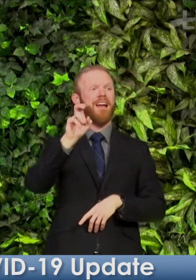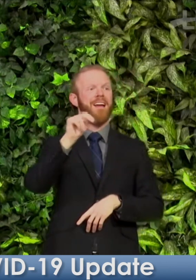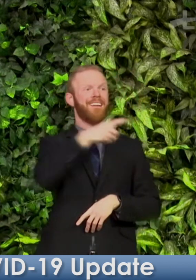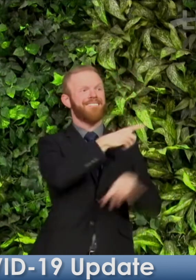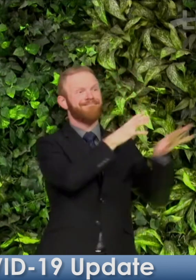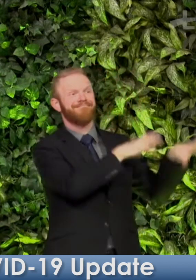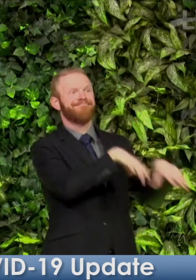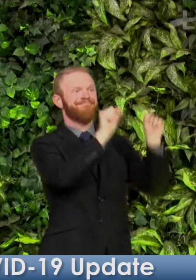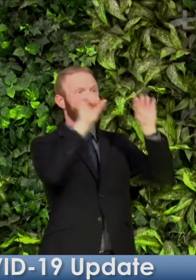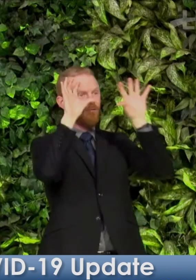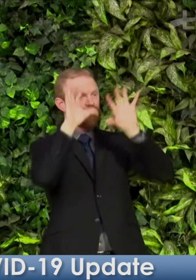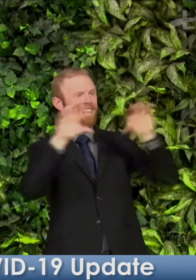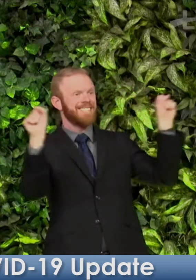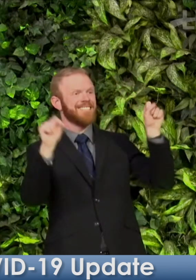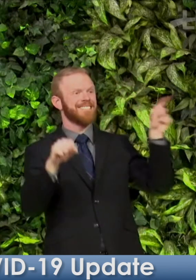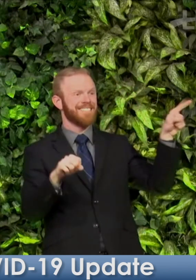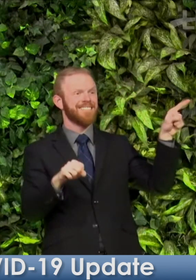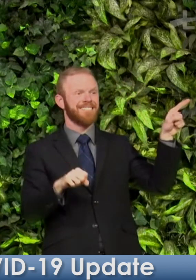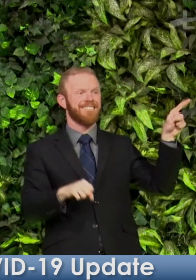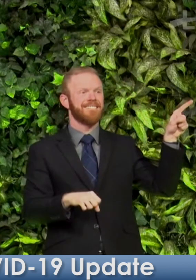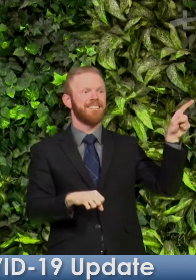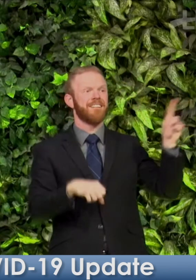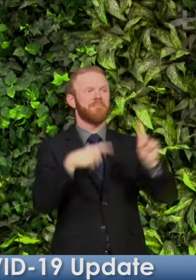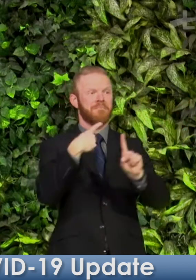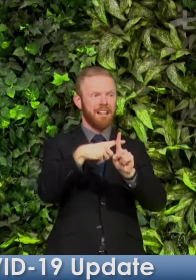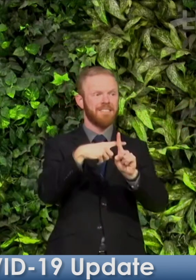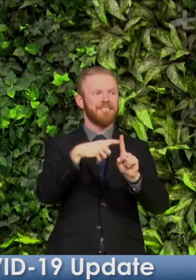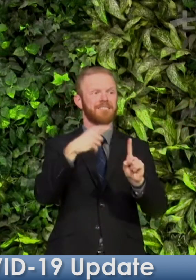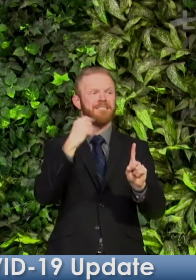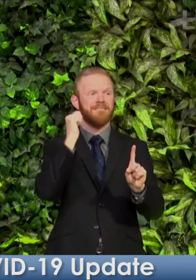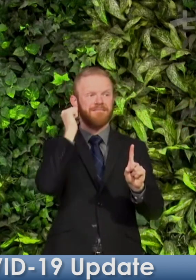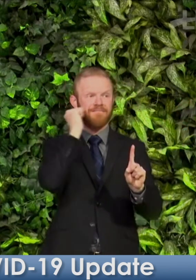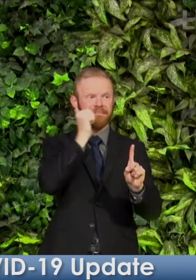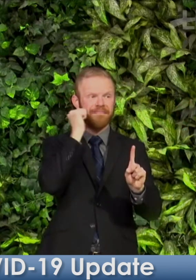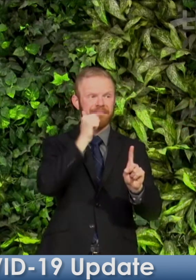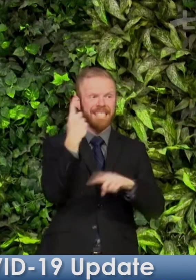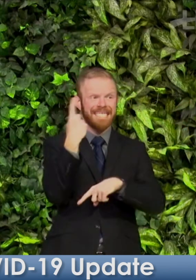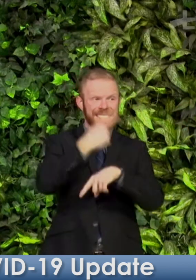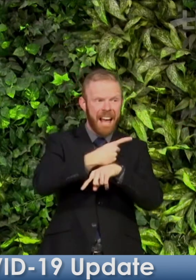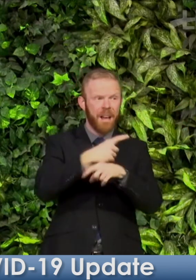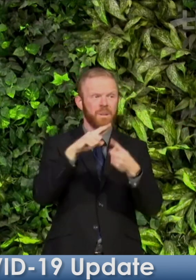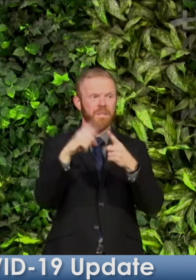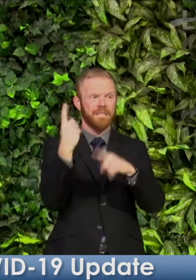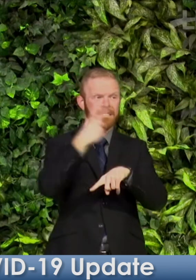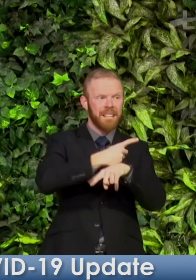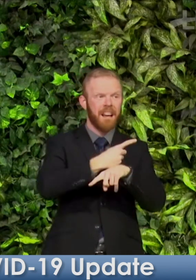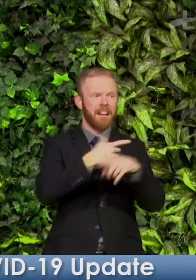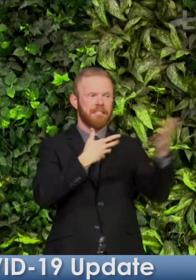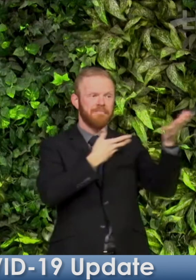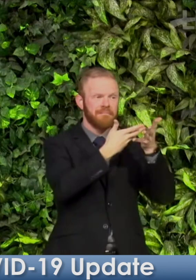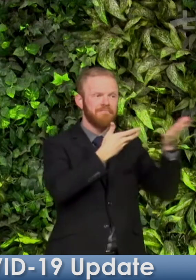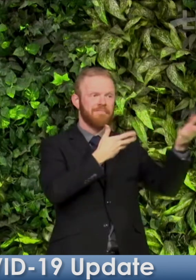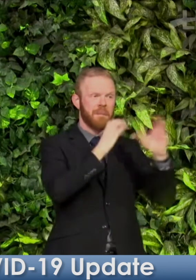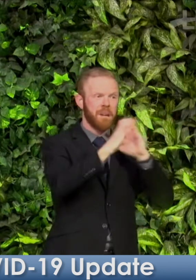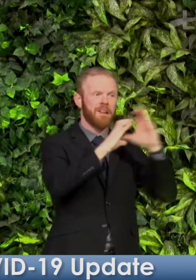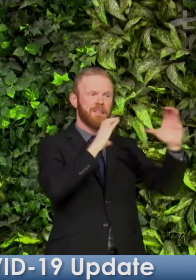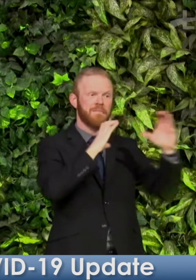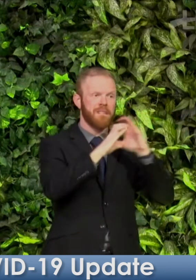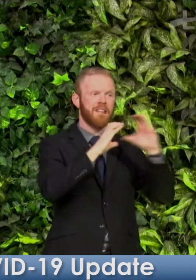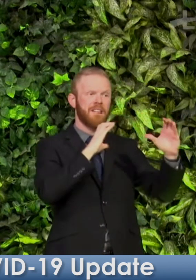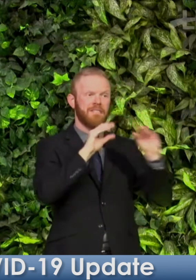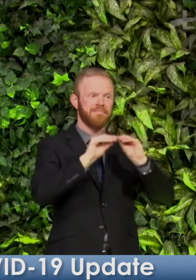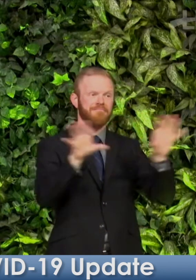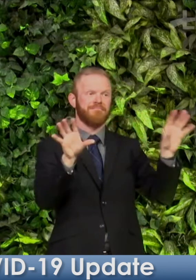direct day-to-day engagement with the administration, the clarity, the conviction, the transparency, the accountability,